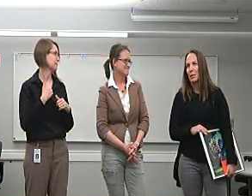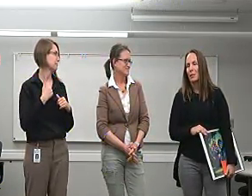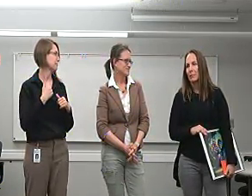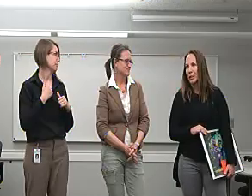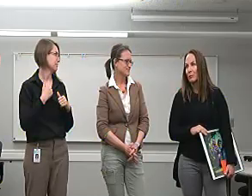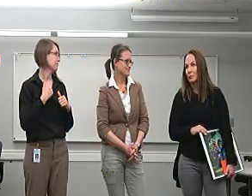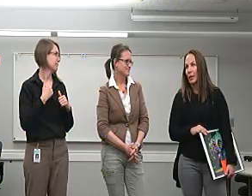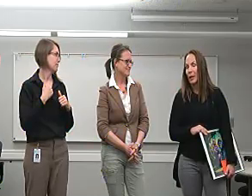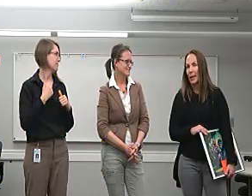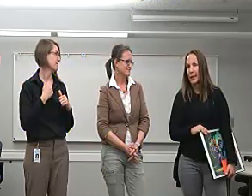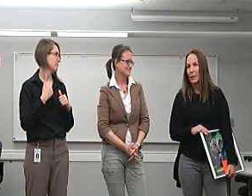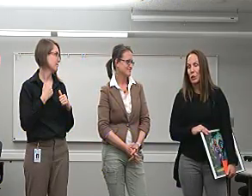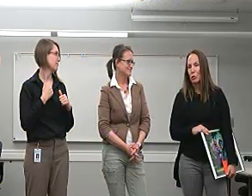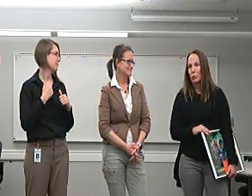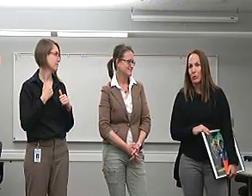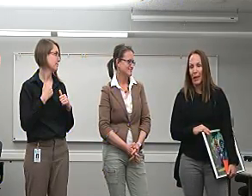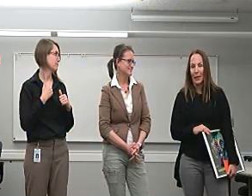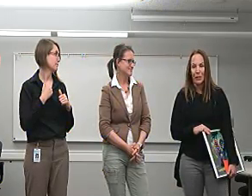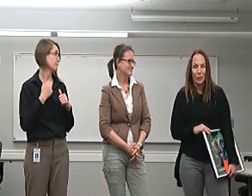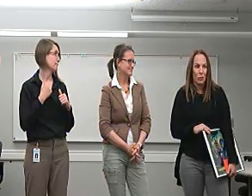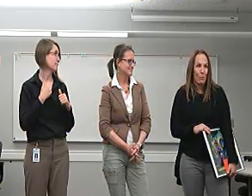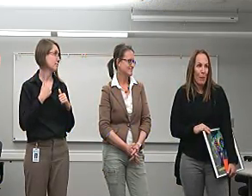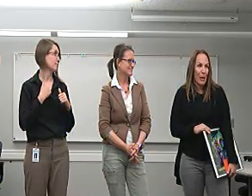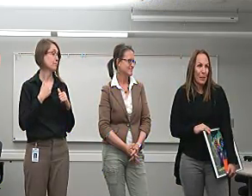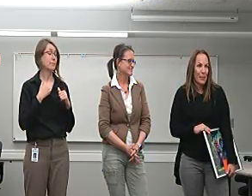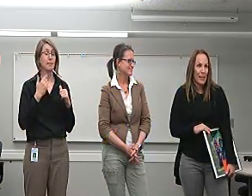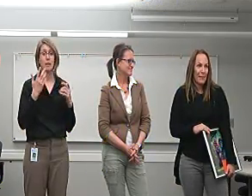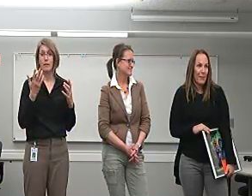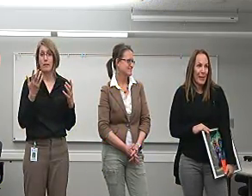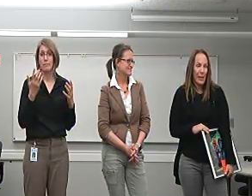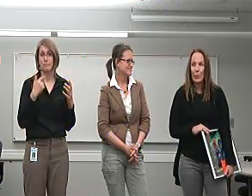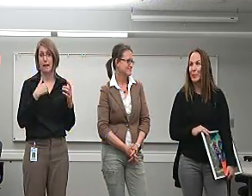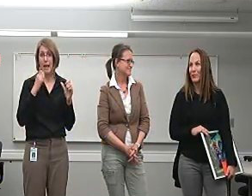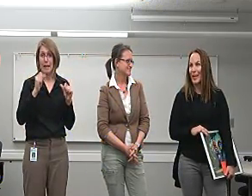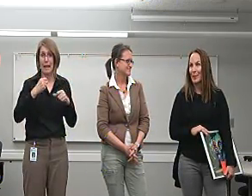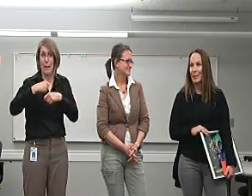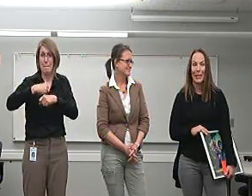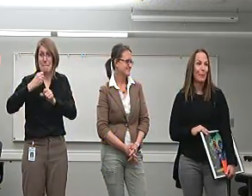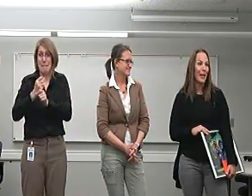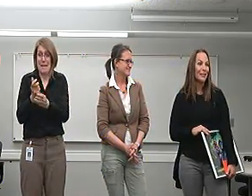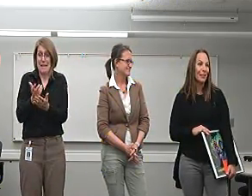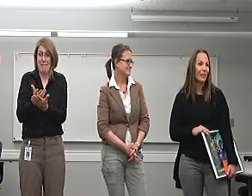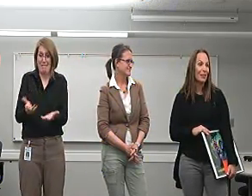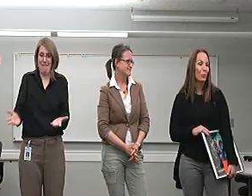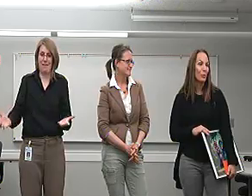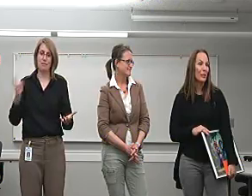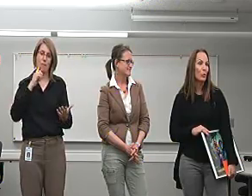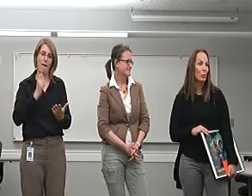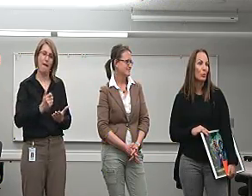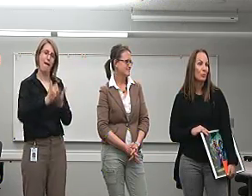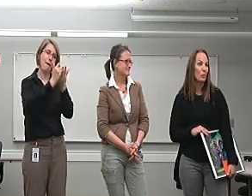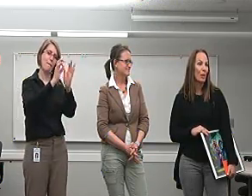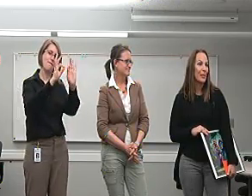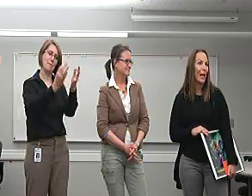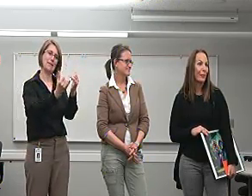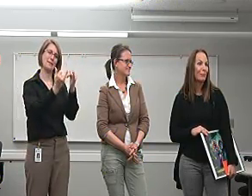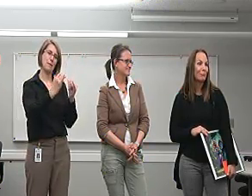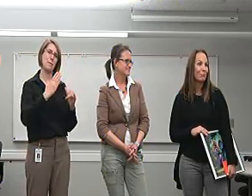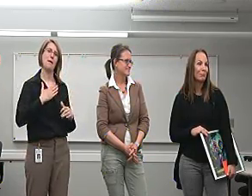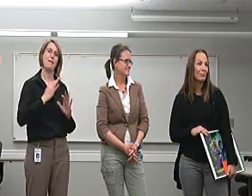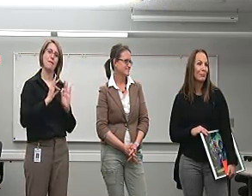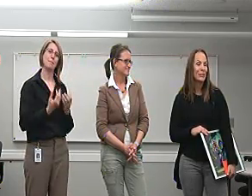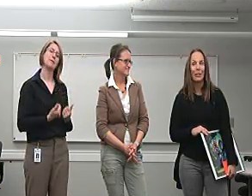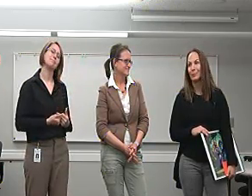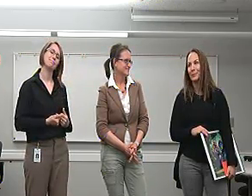I get to make stuff that helps families like mine, and it's a really cool job to have. So,